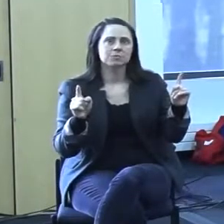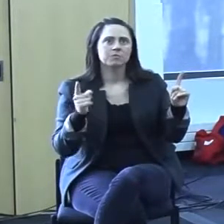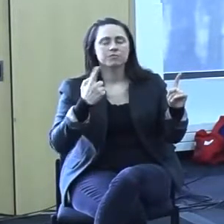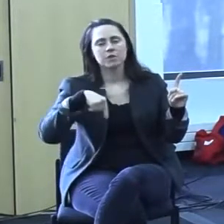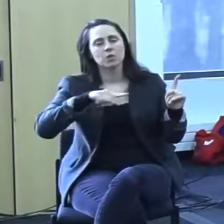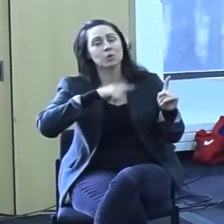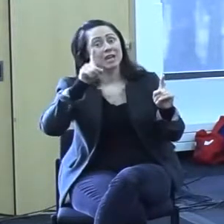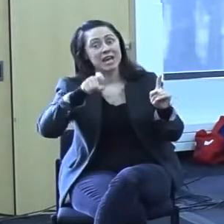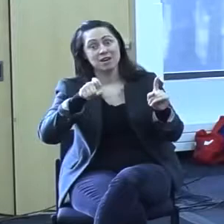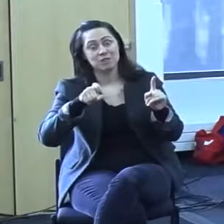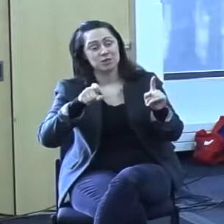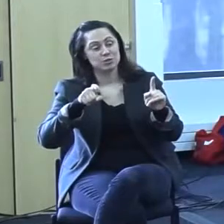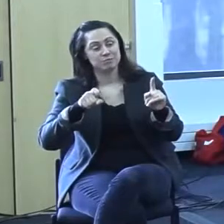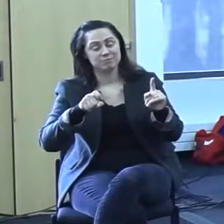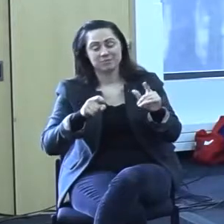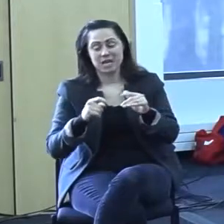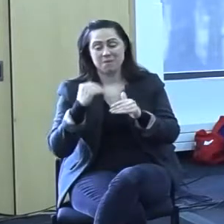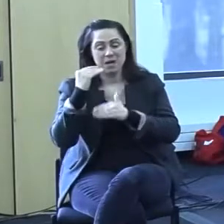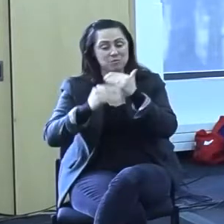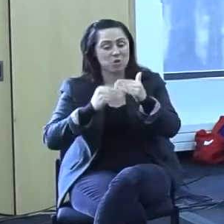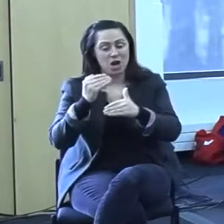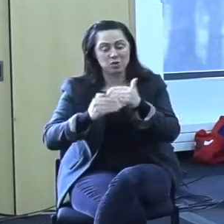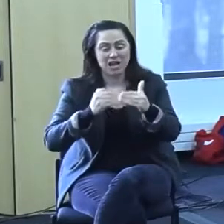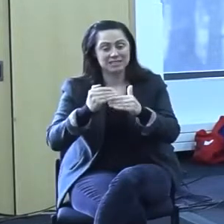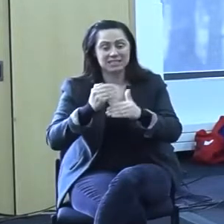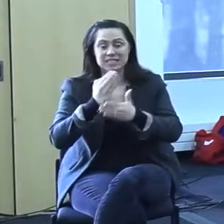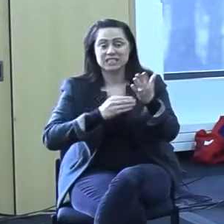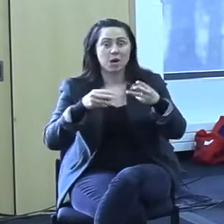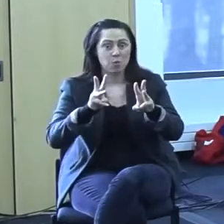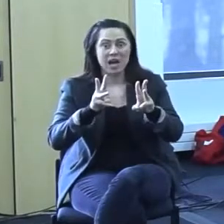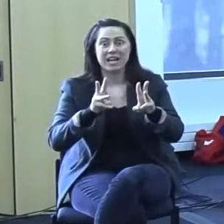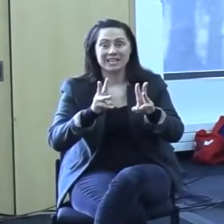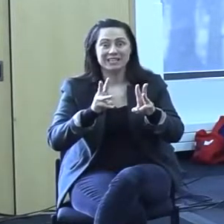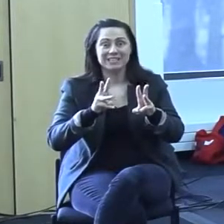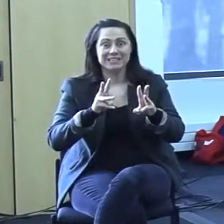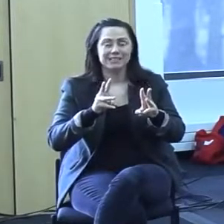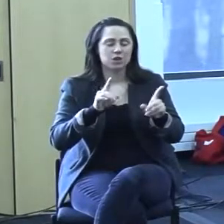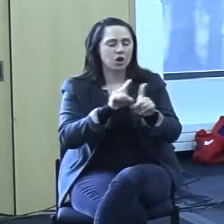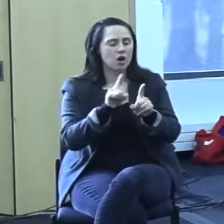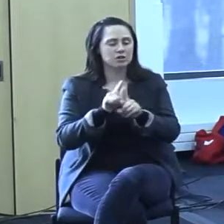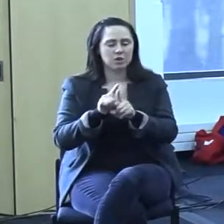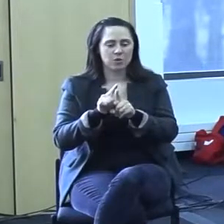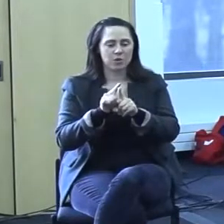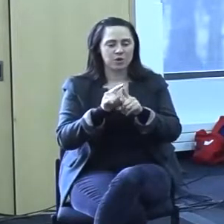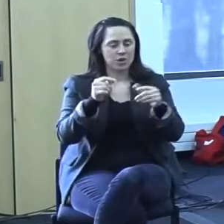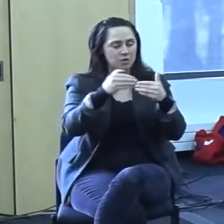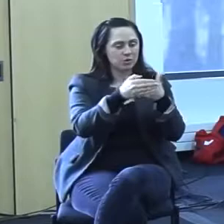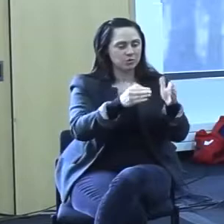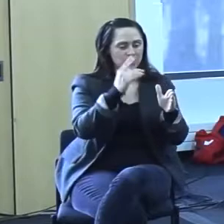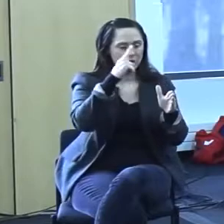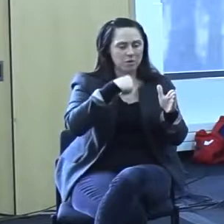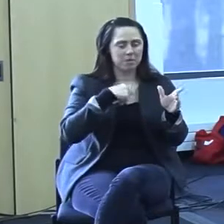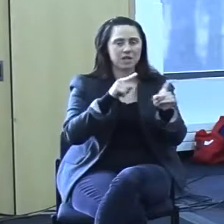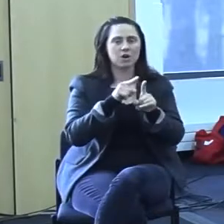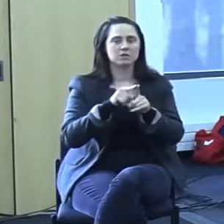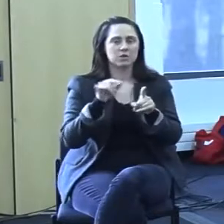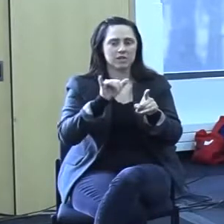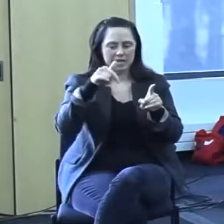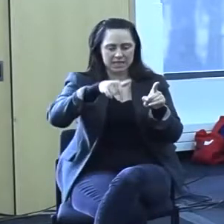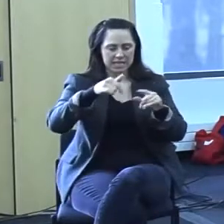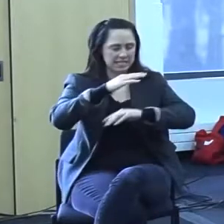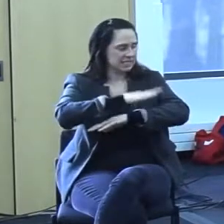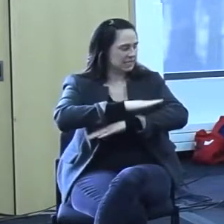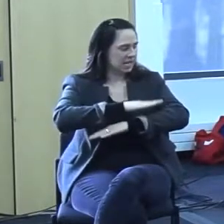we have to get there somehow, some way. And also, there's rooms for me also, like these